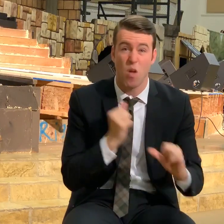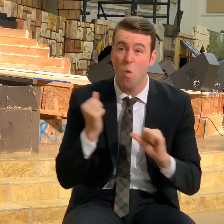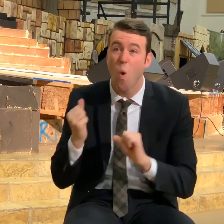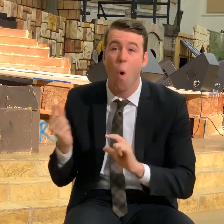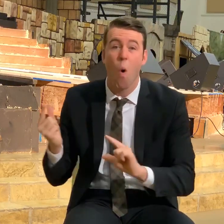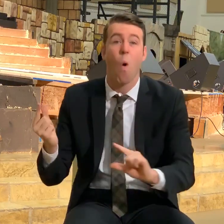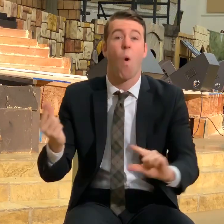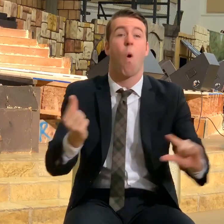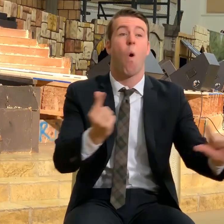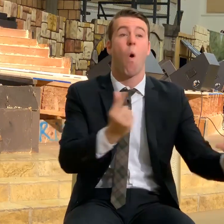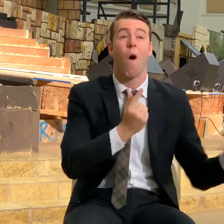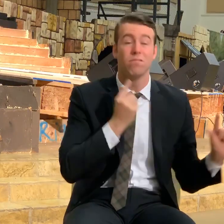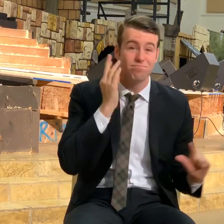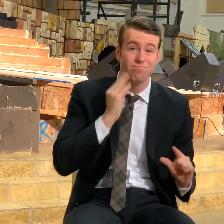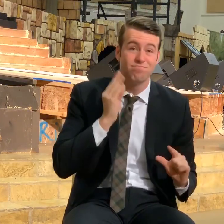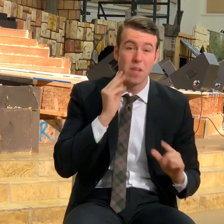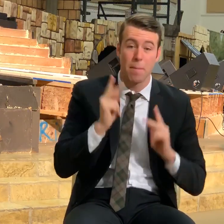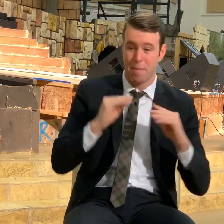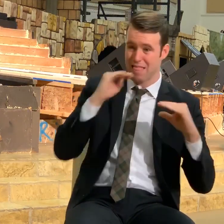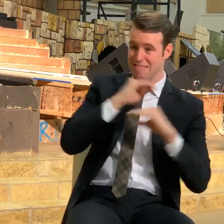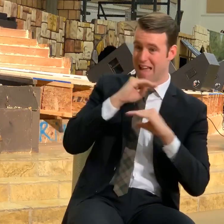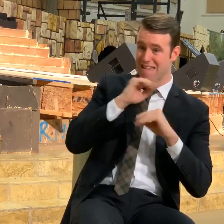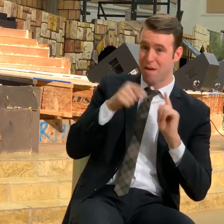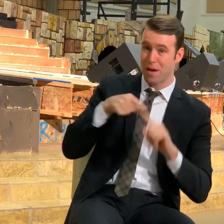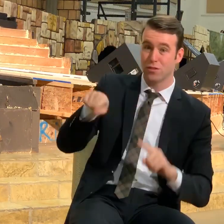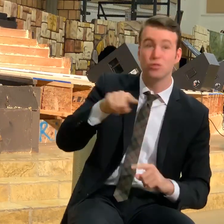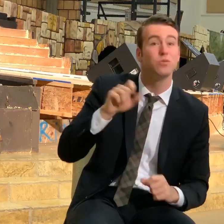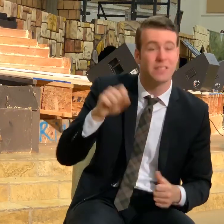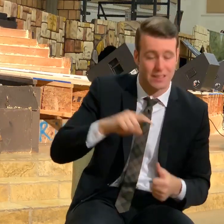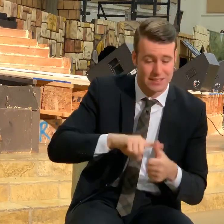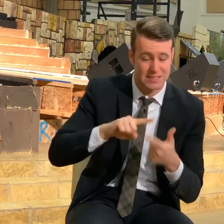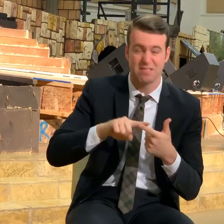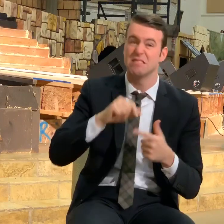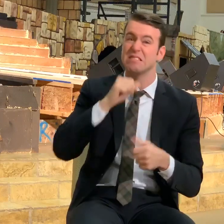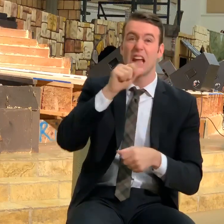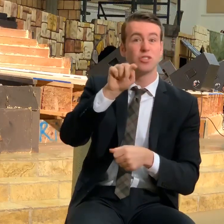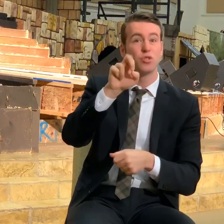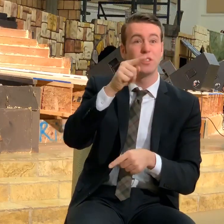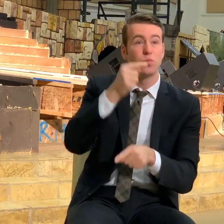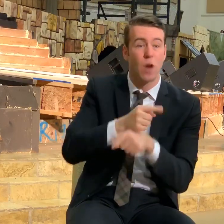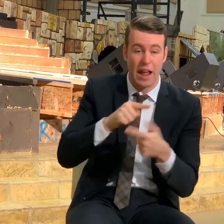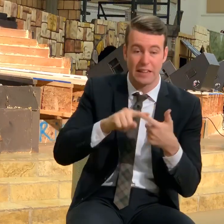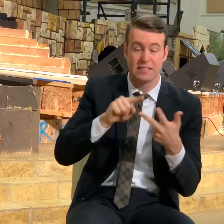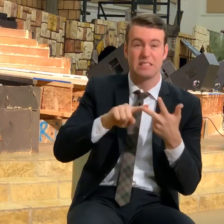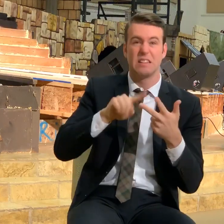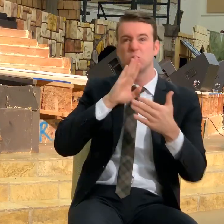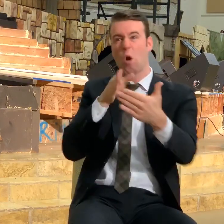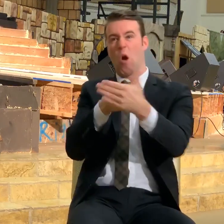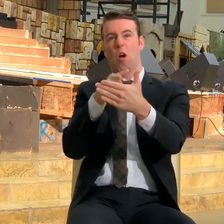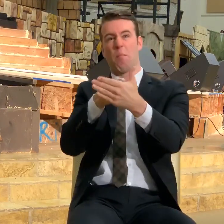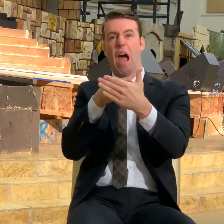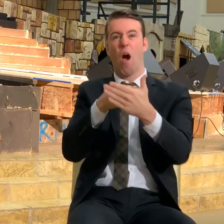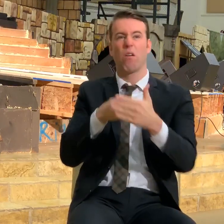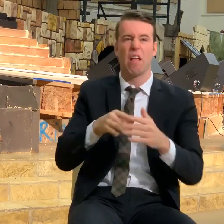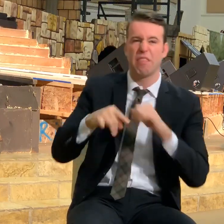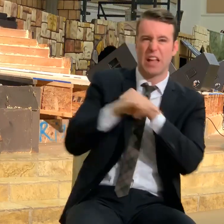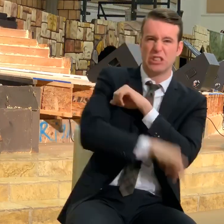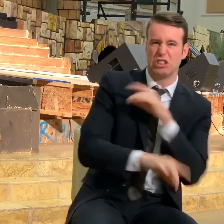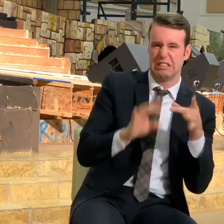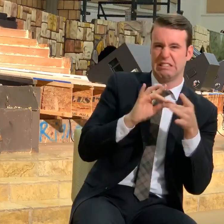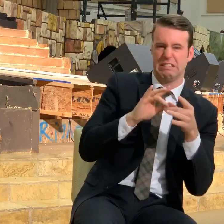us have been lied on, mistreated, talked about, cheated.